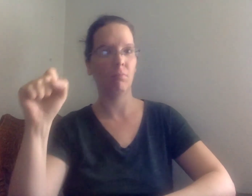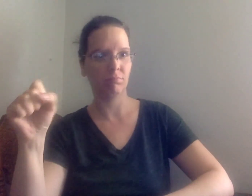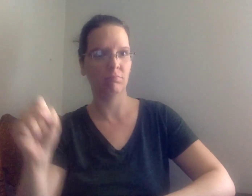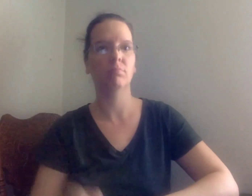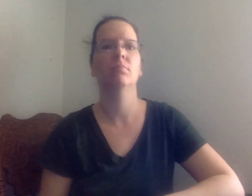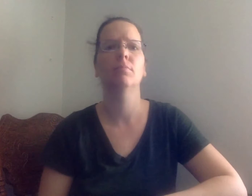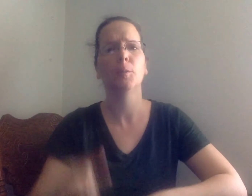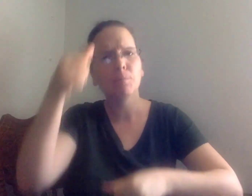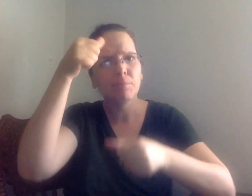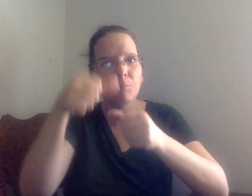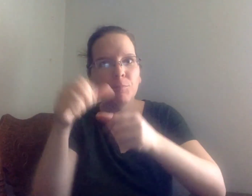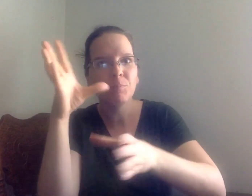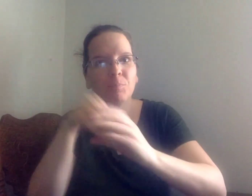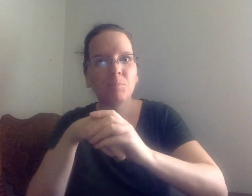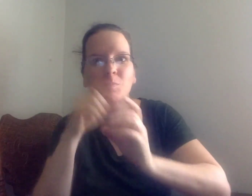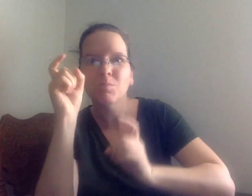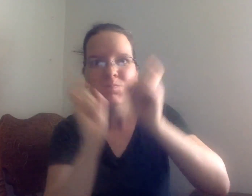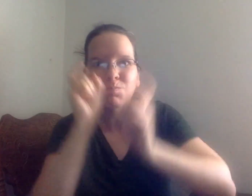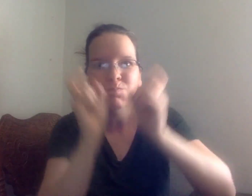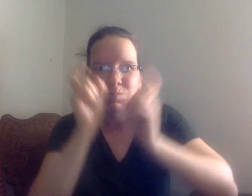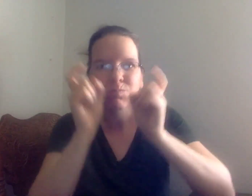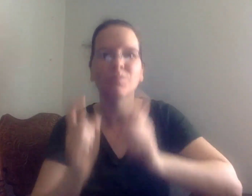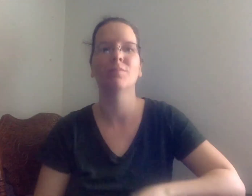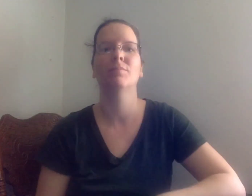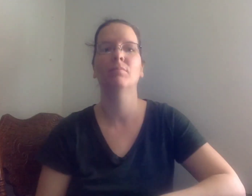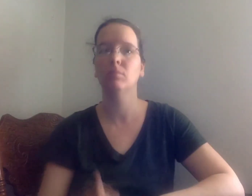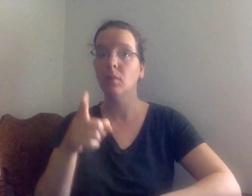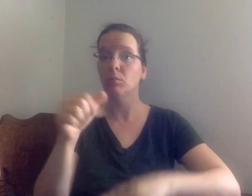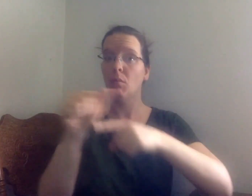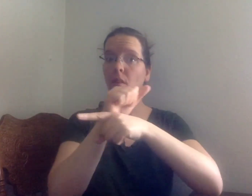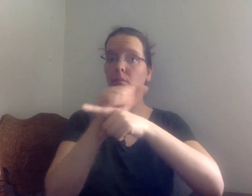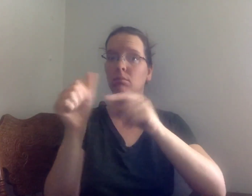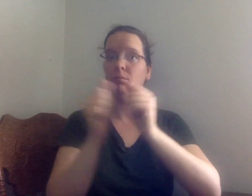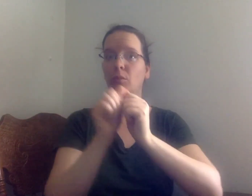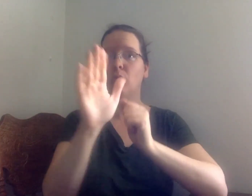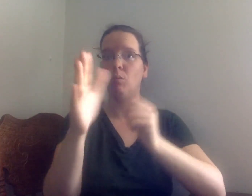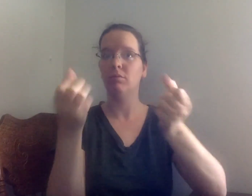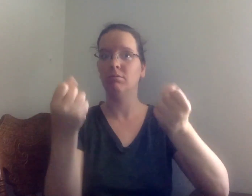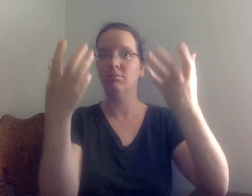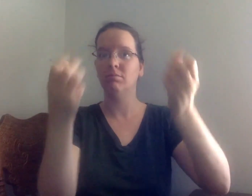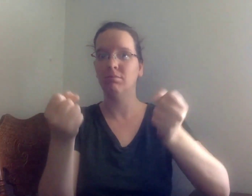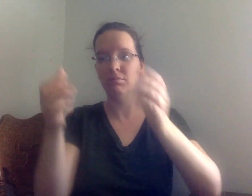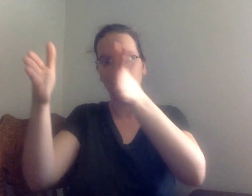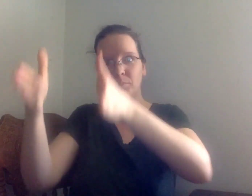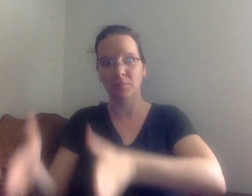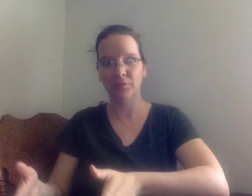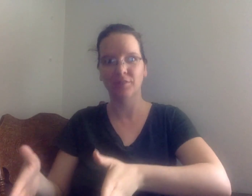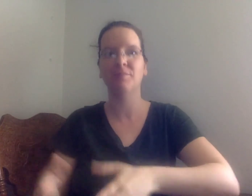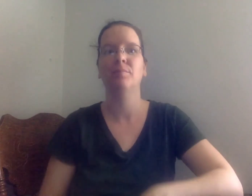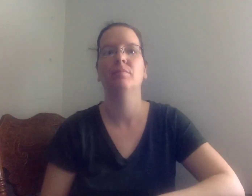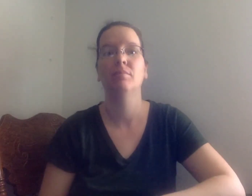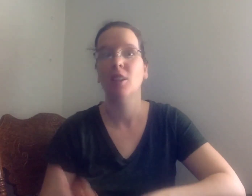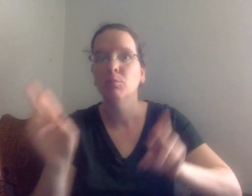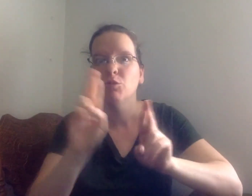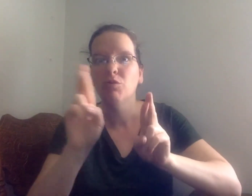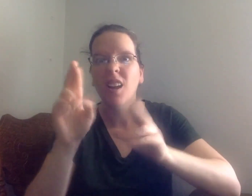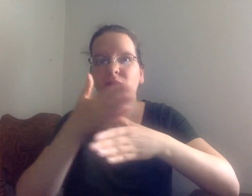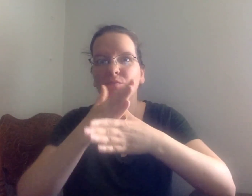in ASL Gloss, and remember to include facial grammar. Practice your sign story with your